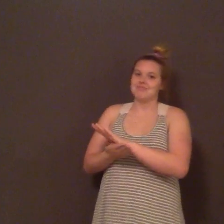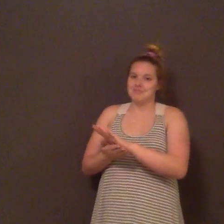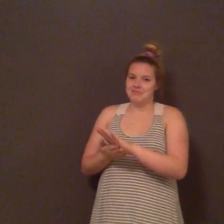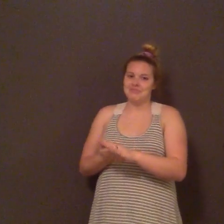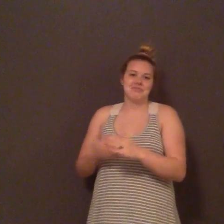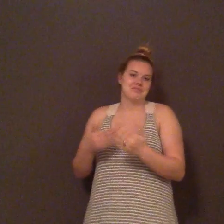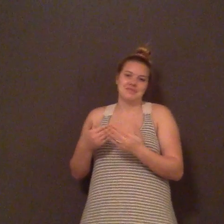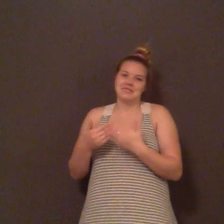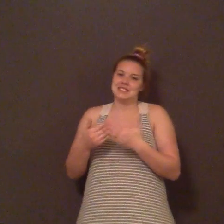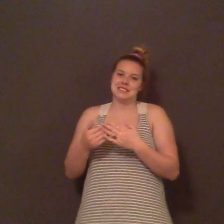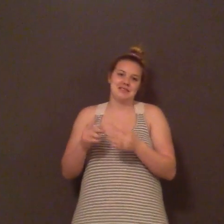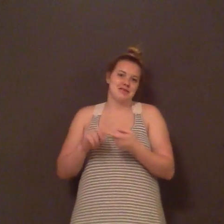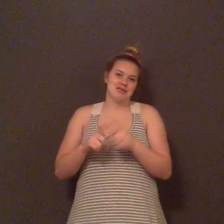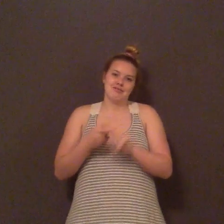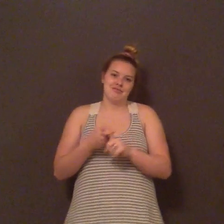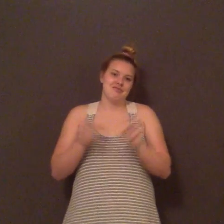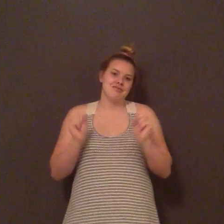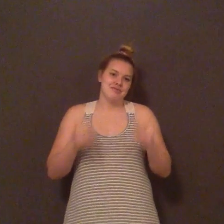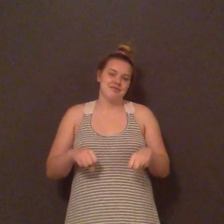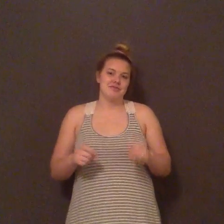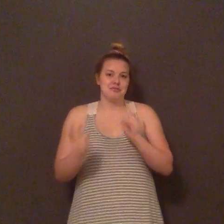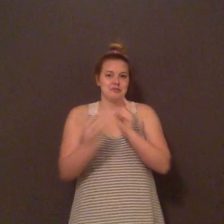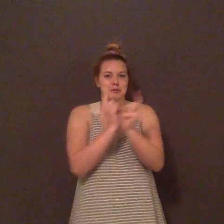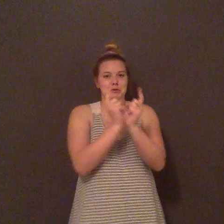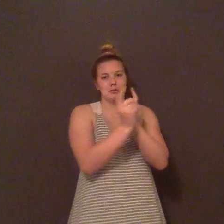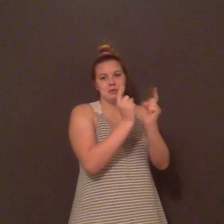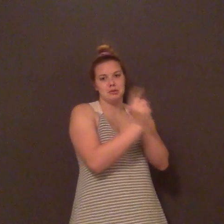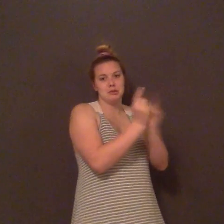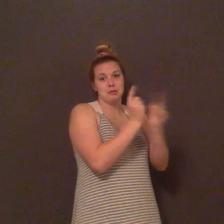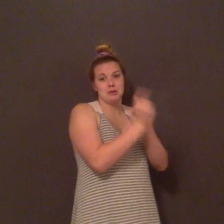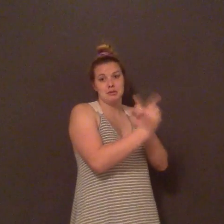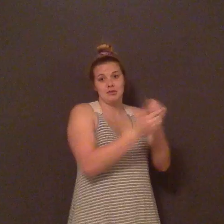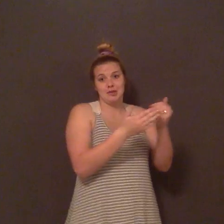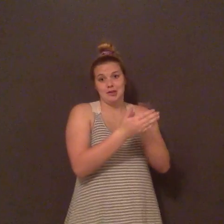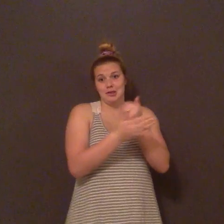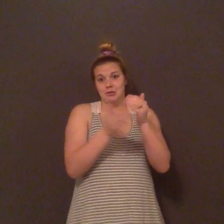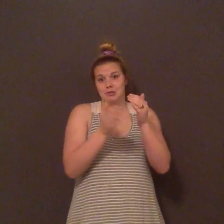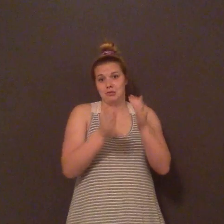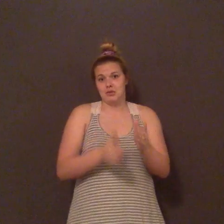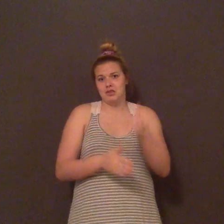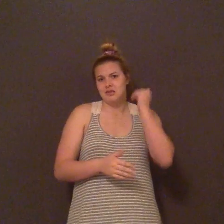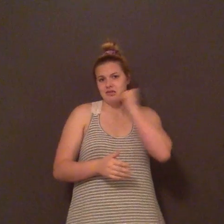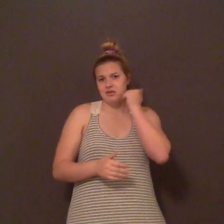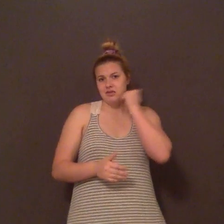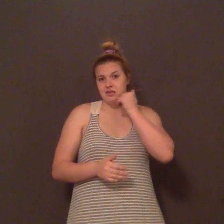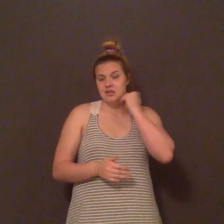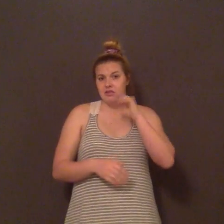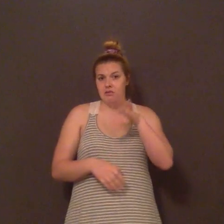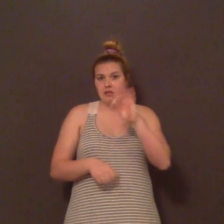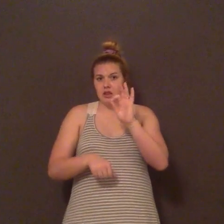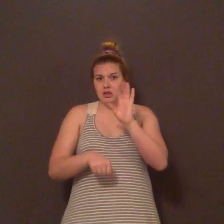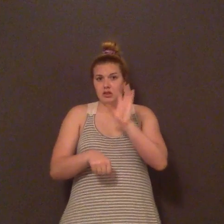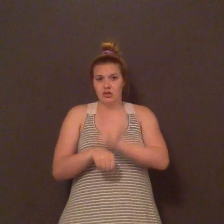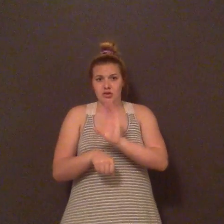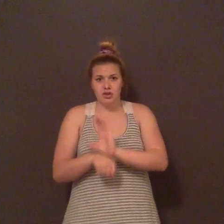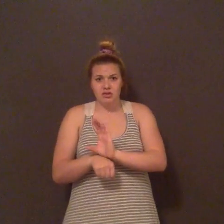friends. Yeah, well, meeting new people every day, it seems. Did you find a church yet? No, not yet. I've just been so busy getting used to everything.